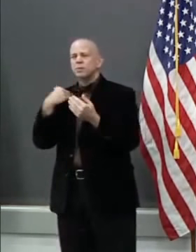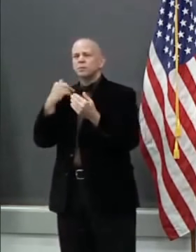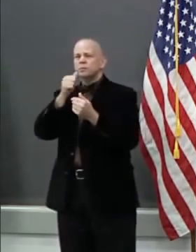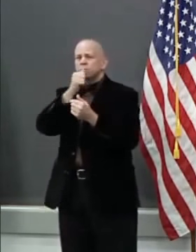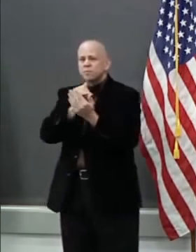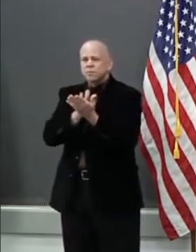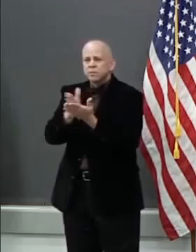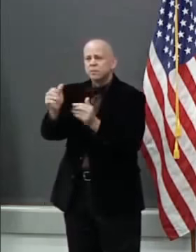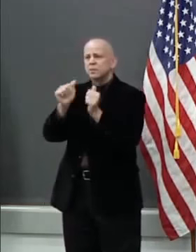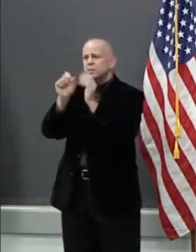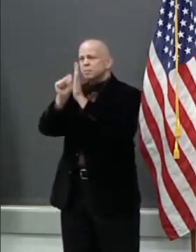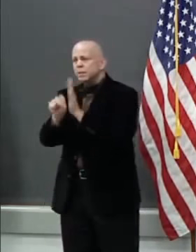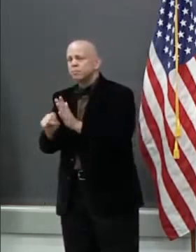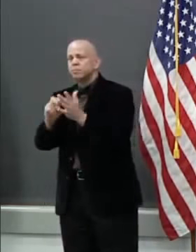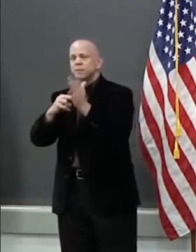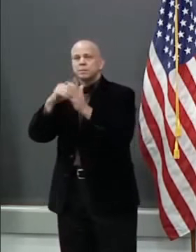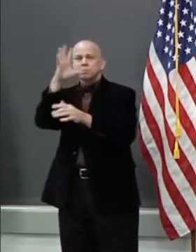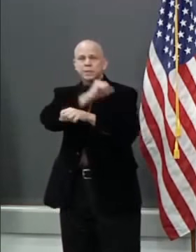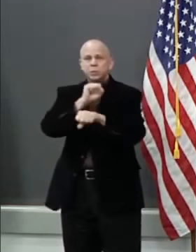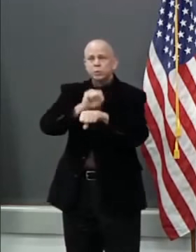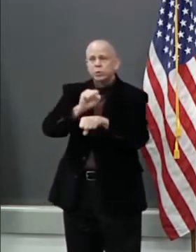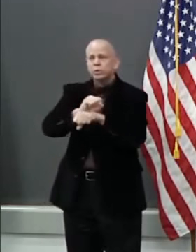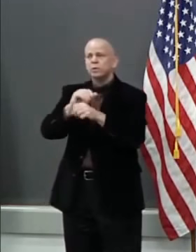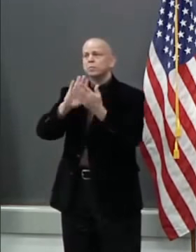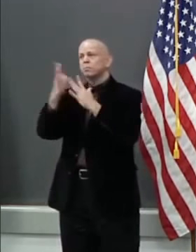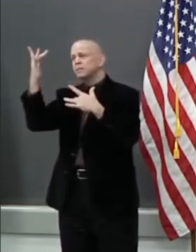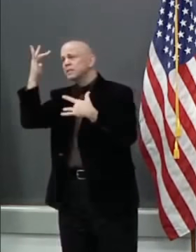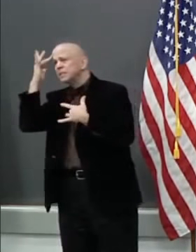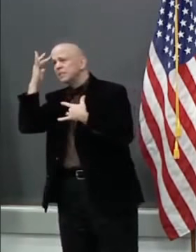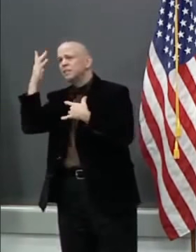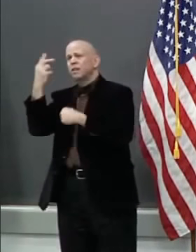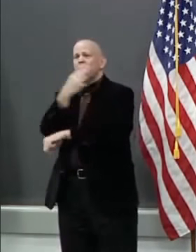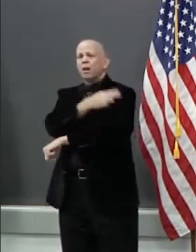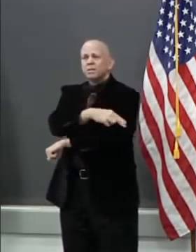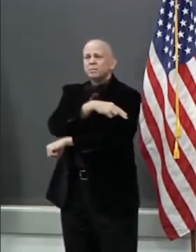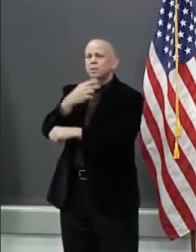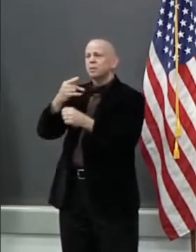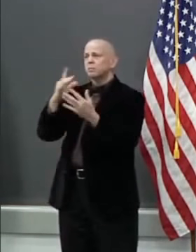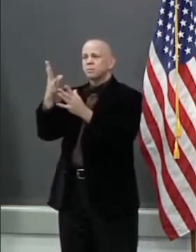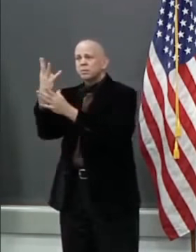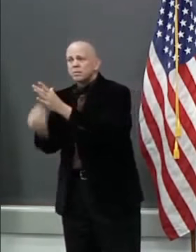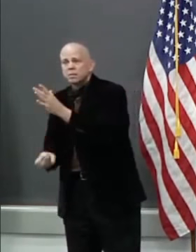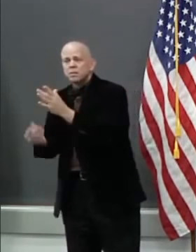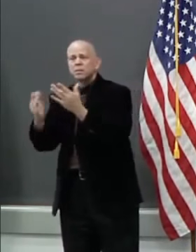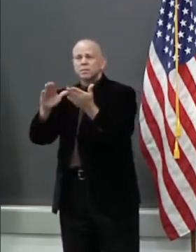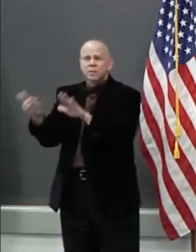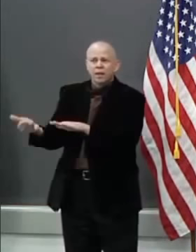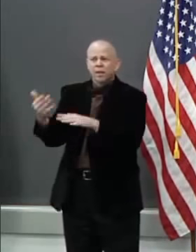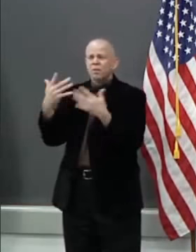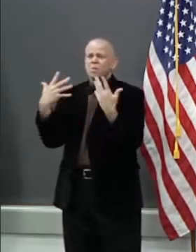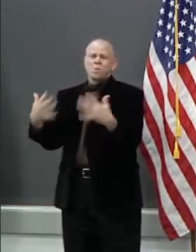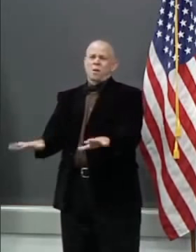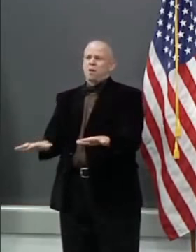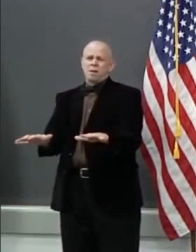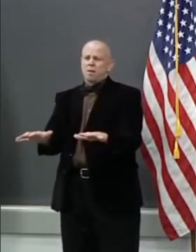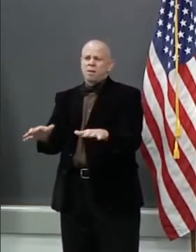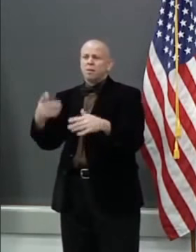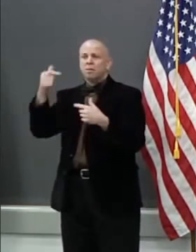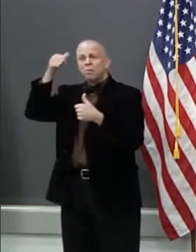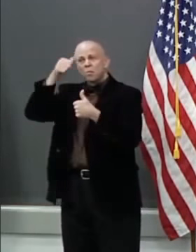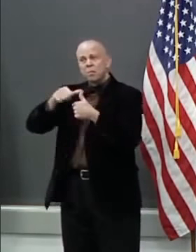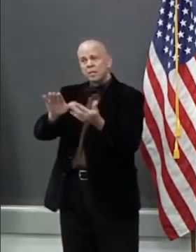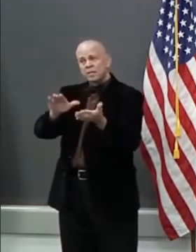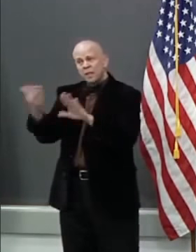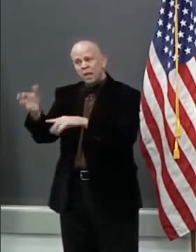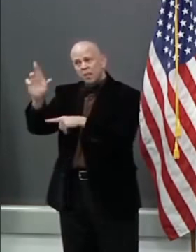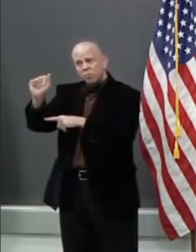severe illness necessitating hospitalization, or even die from this virus. Remember, the death rate from COVID-19 is not like the